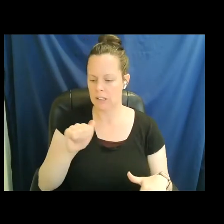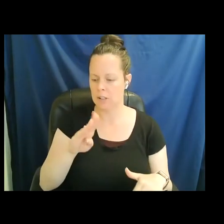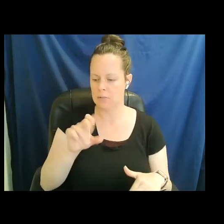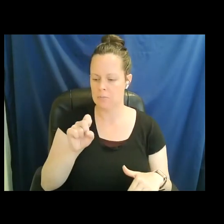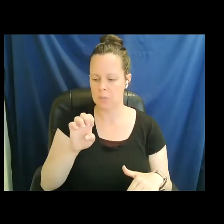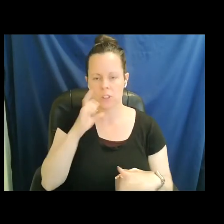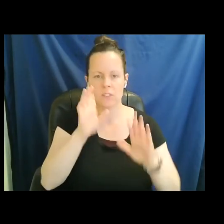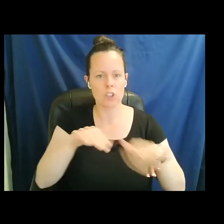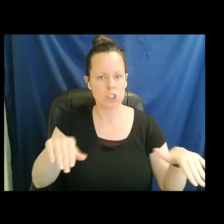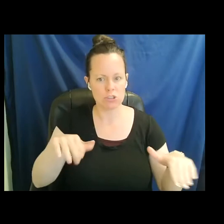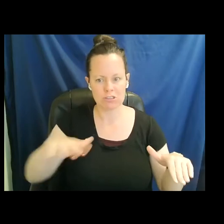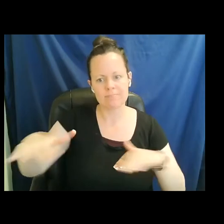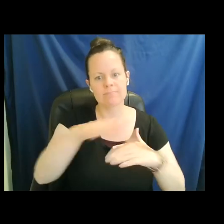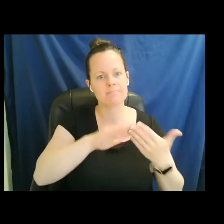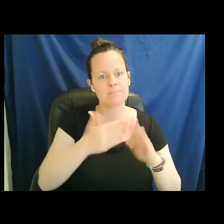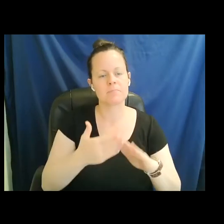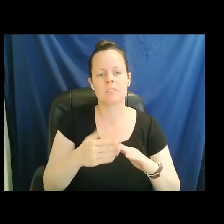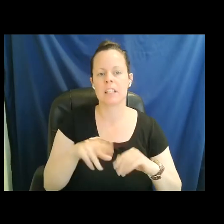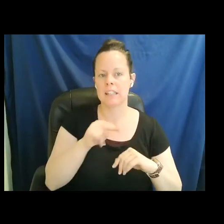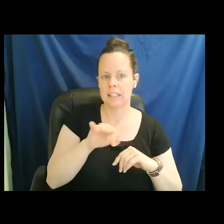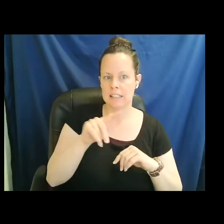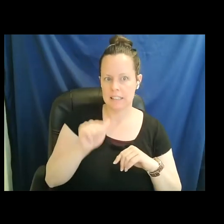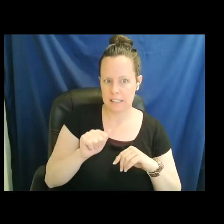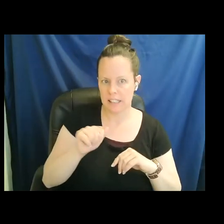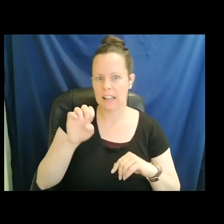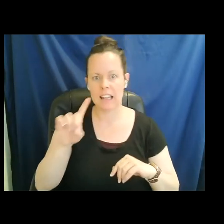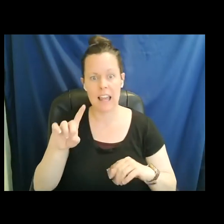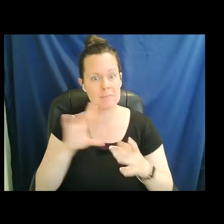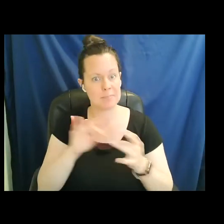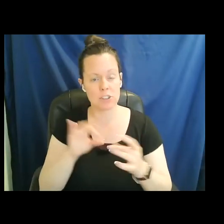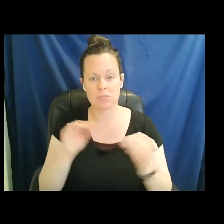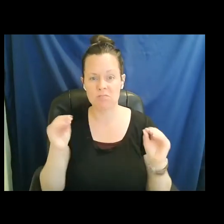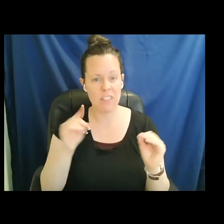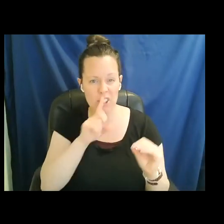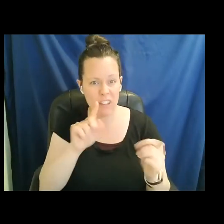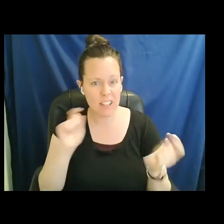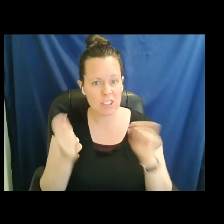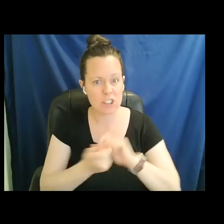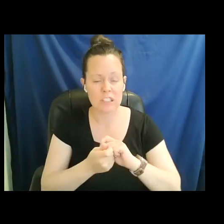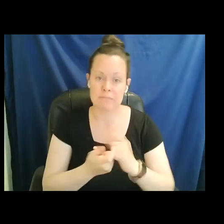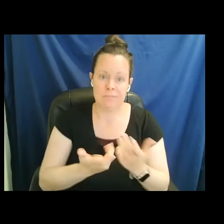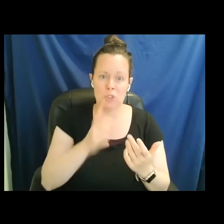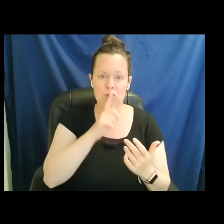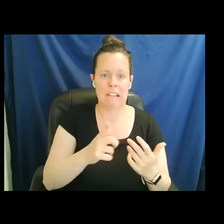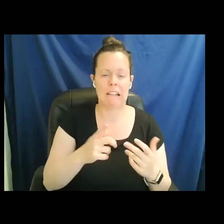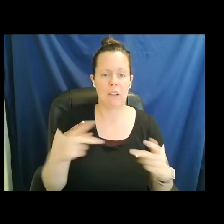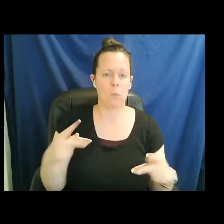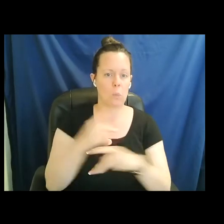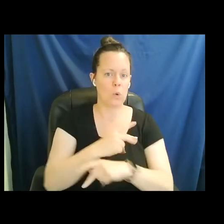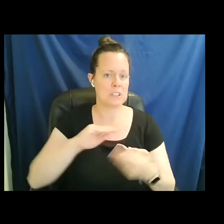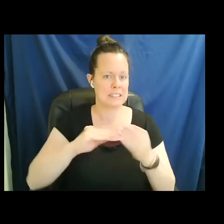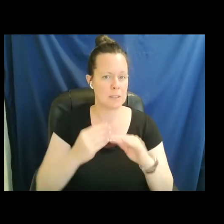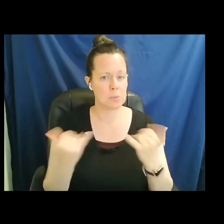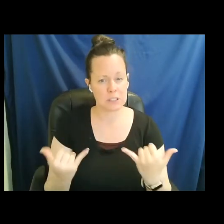As Nita and Ed have both stated, nothing has really changed. If anything, things have gotten worse as far as numbers go.